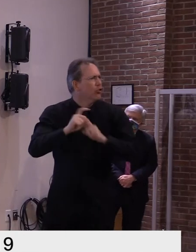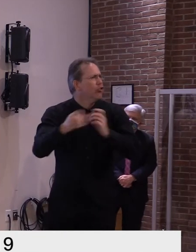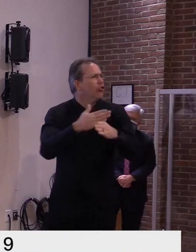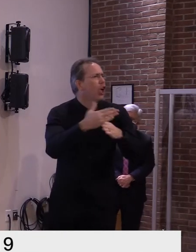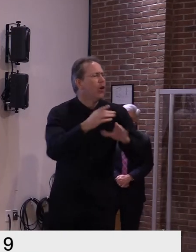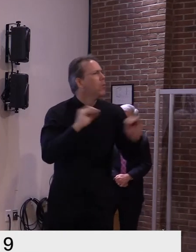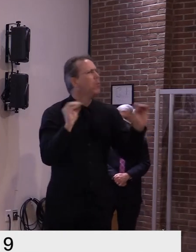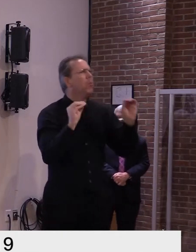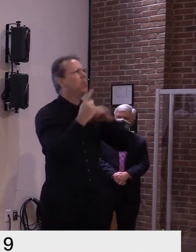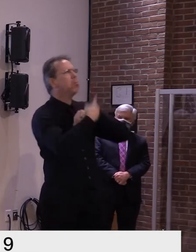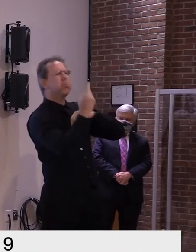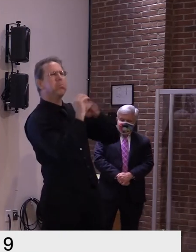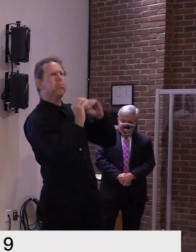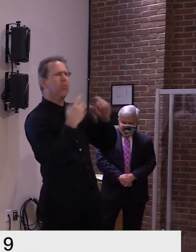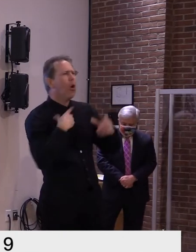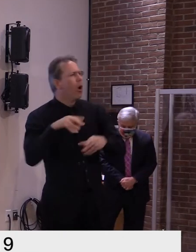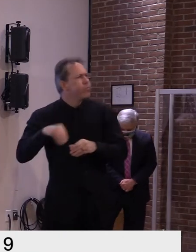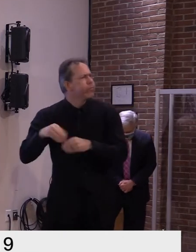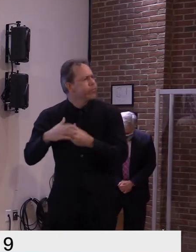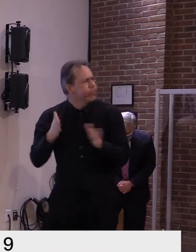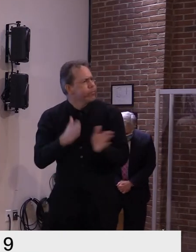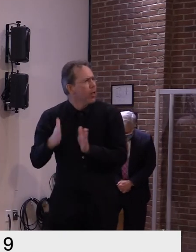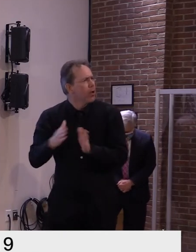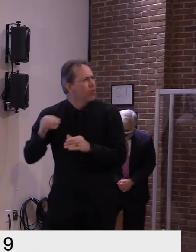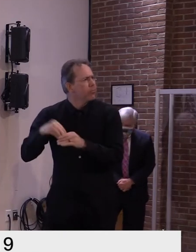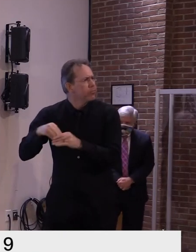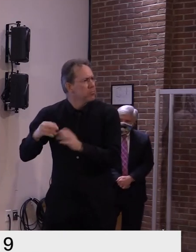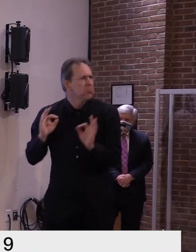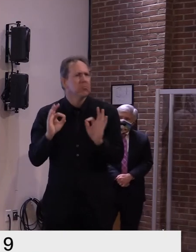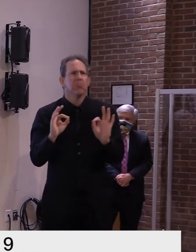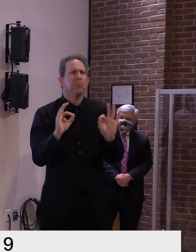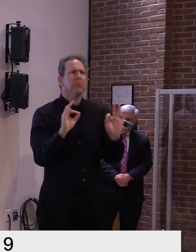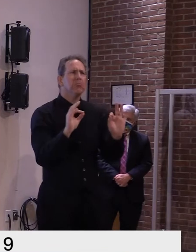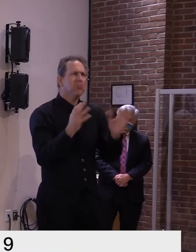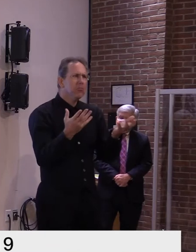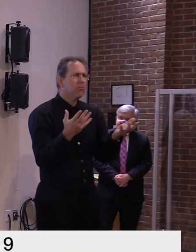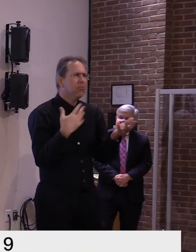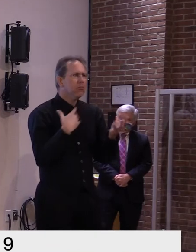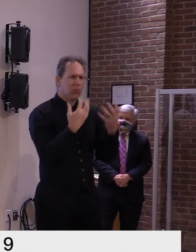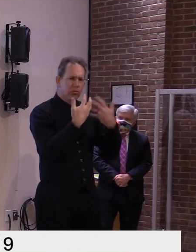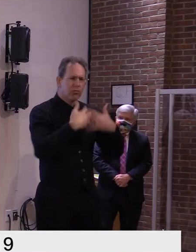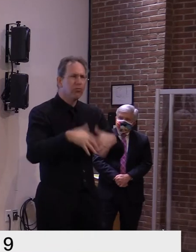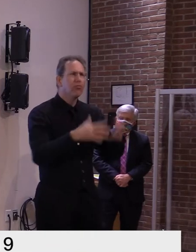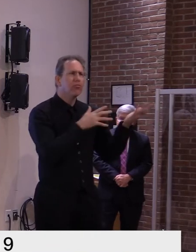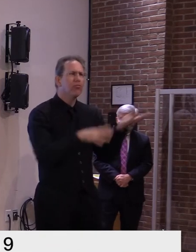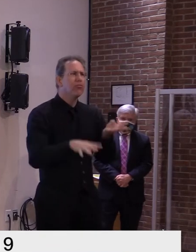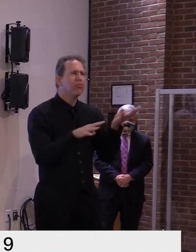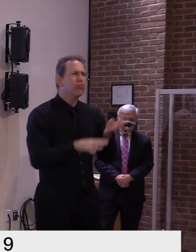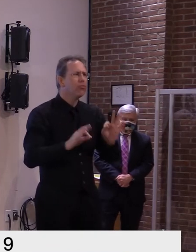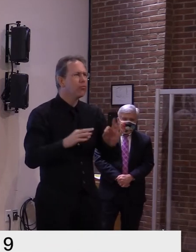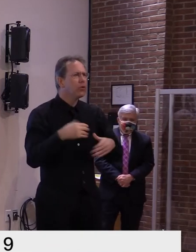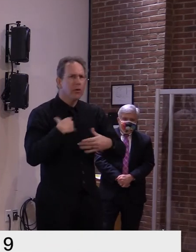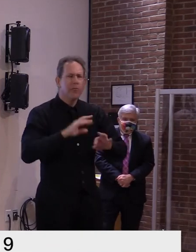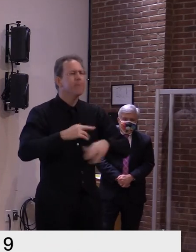of those changes to the extent that they have been viable, being consistent regardless of